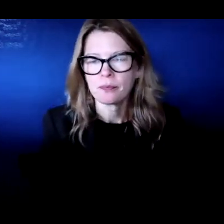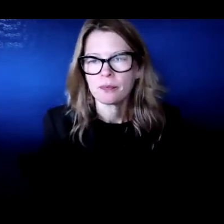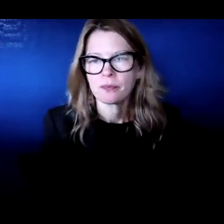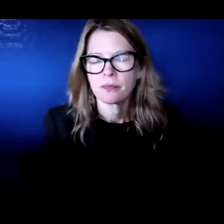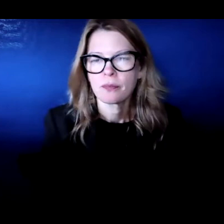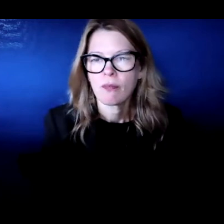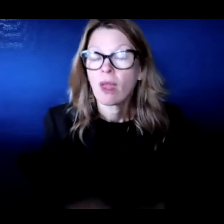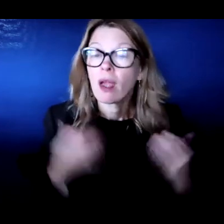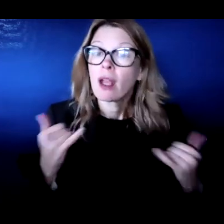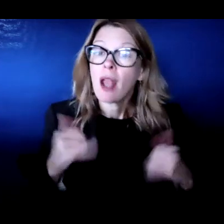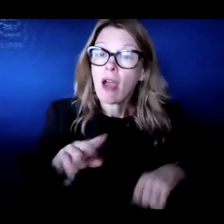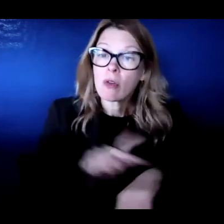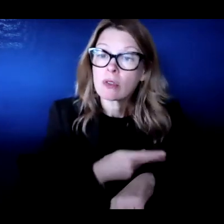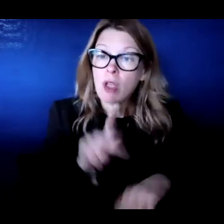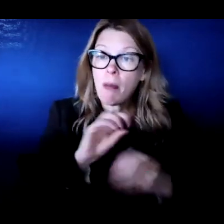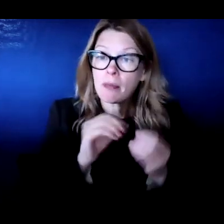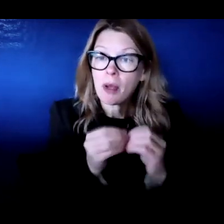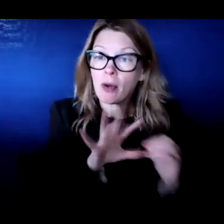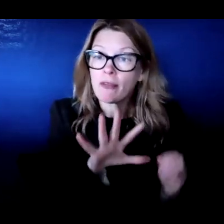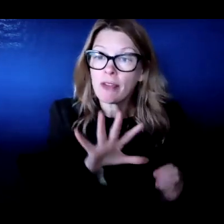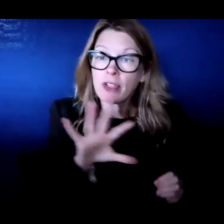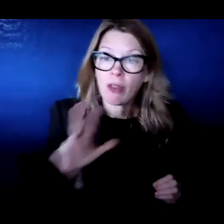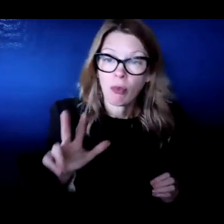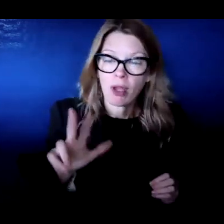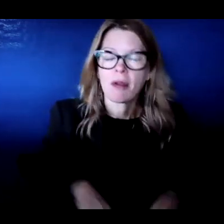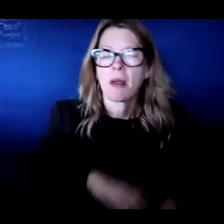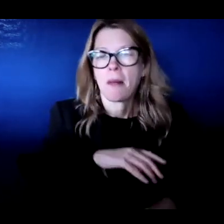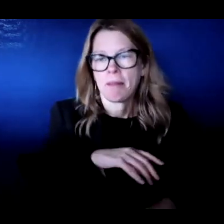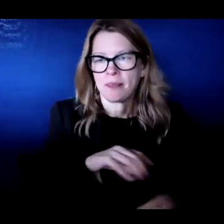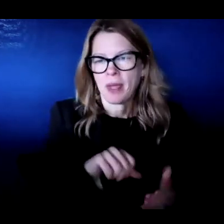Now, Psalm 53 on page 658.